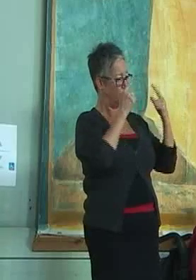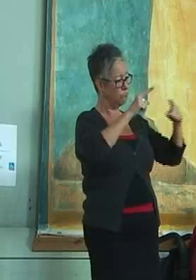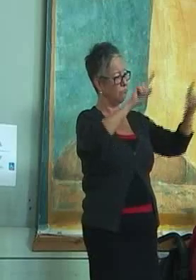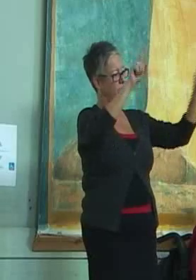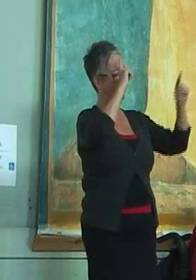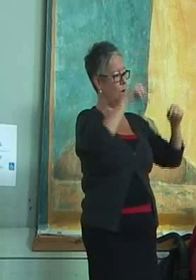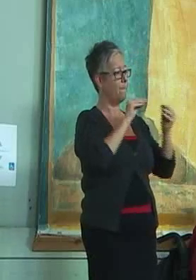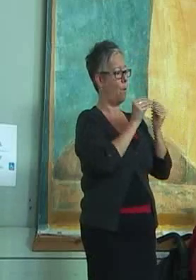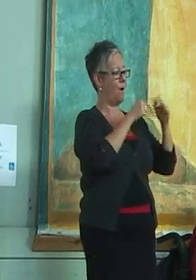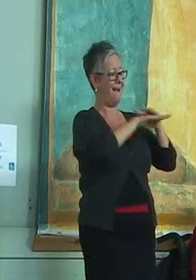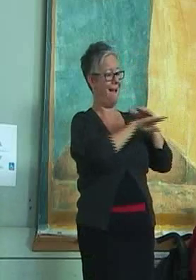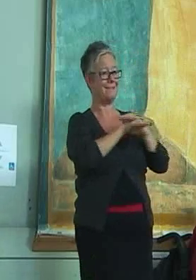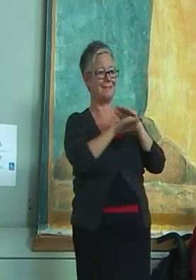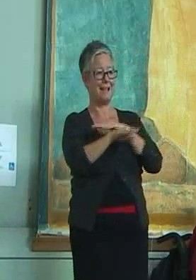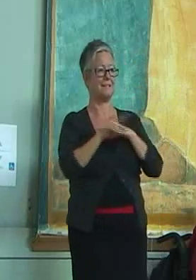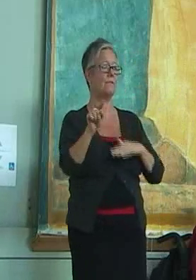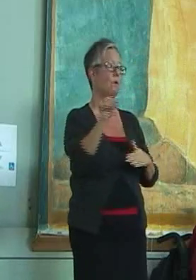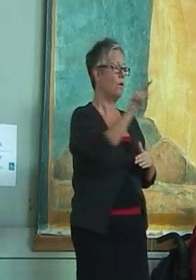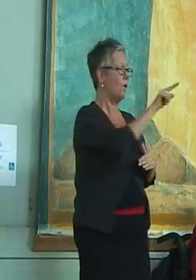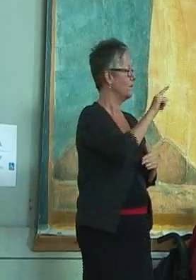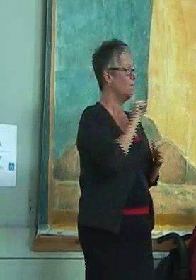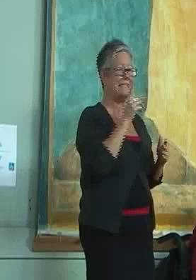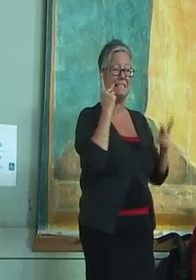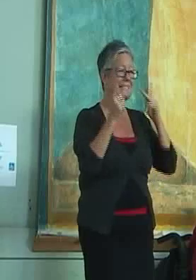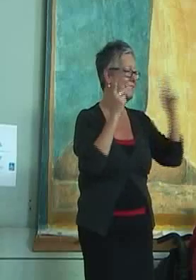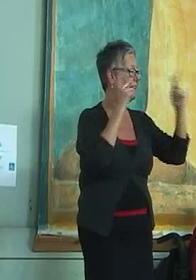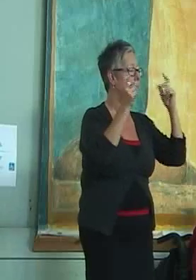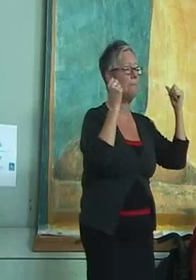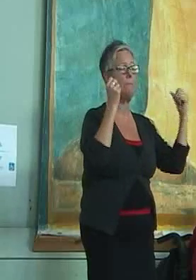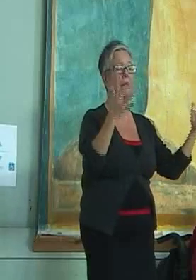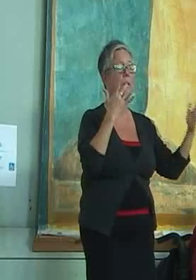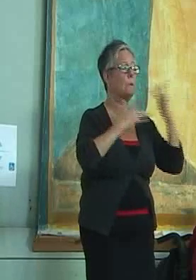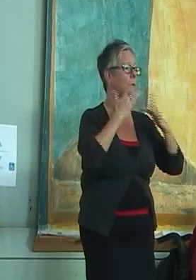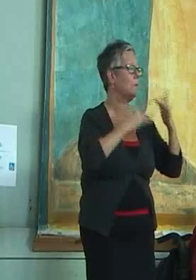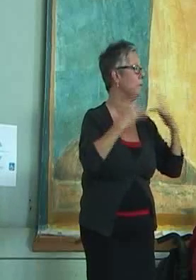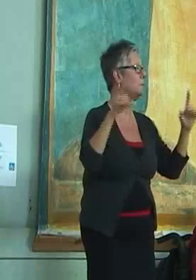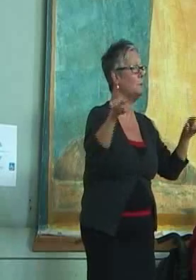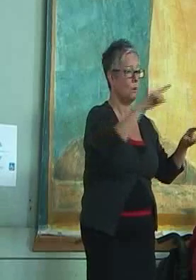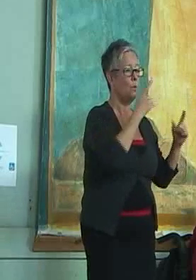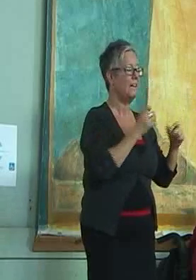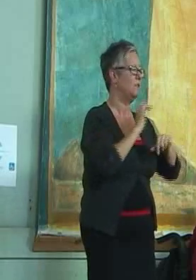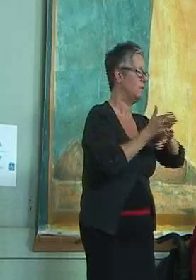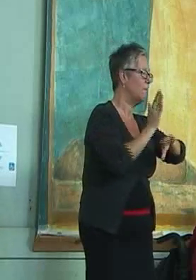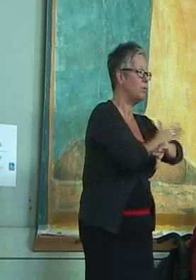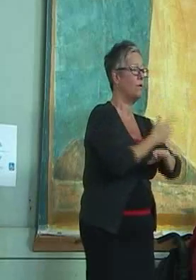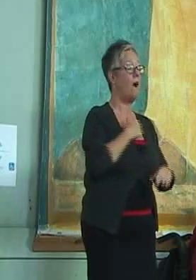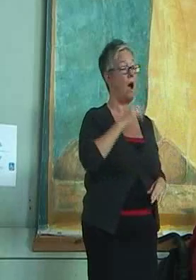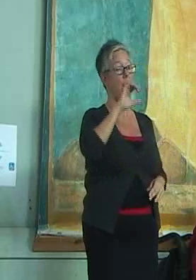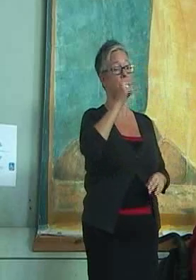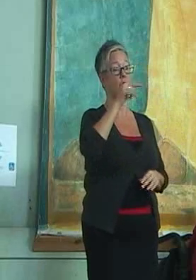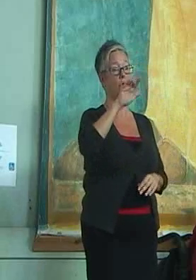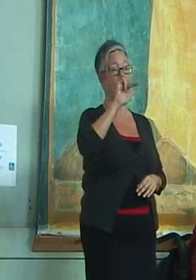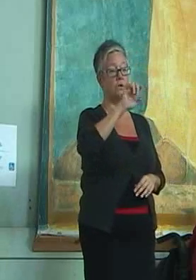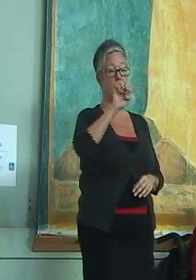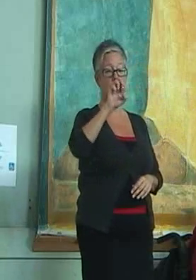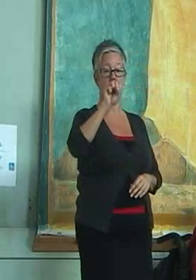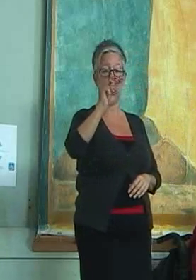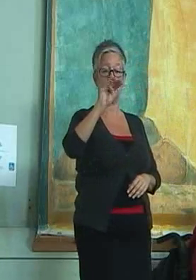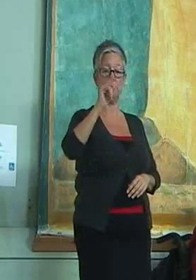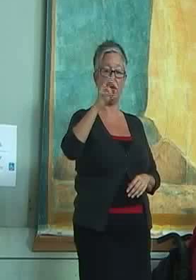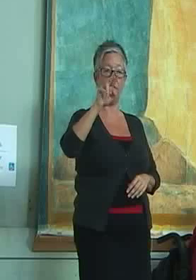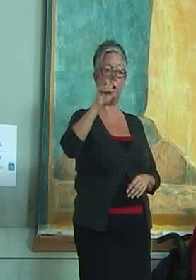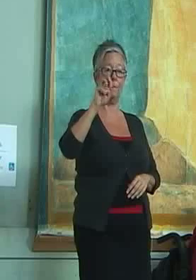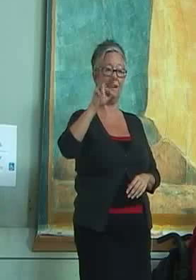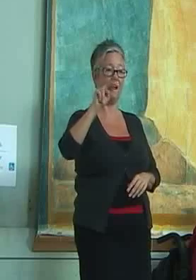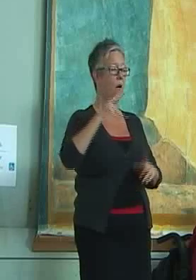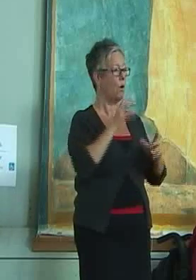in some of the spaces so badly in need of it in the city of Toronto. I'm George Smitherman. I share your values. I want to work with you to beat